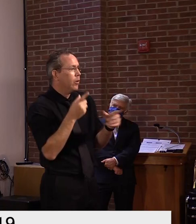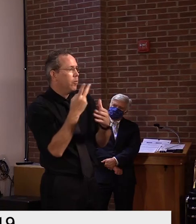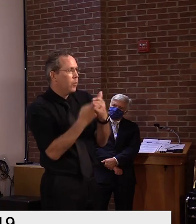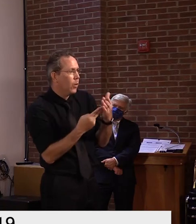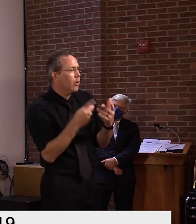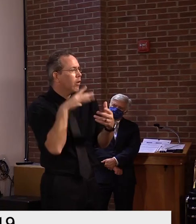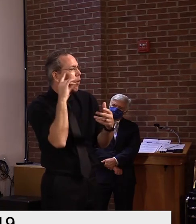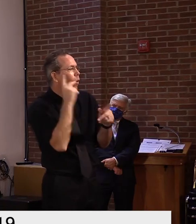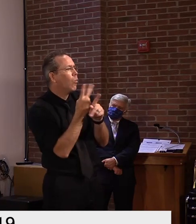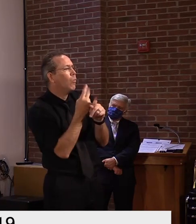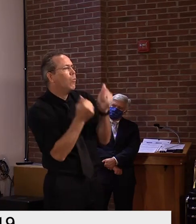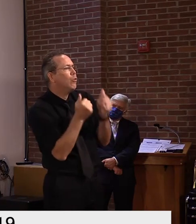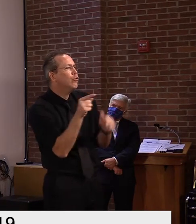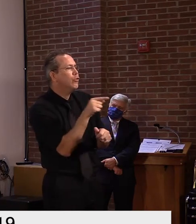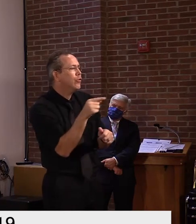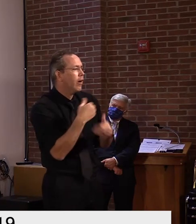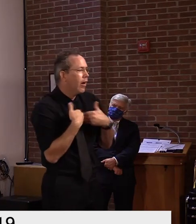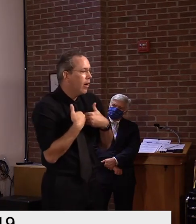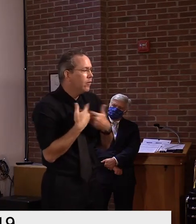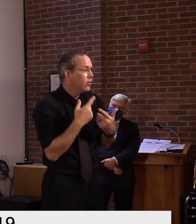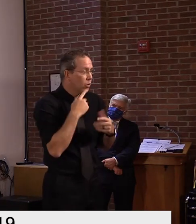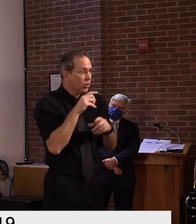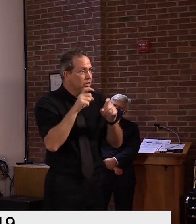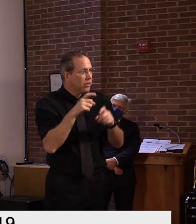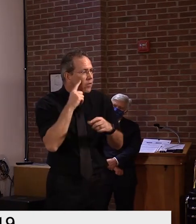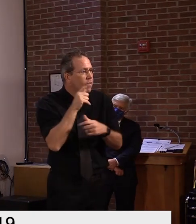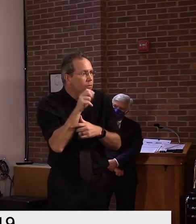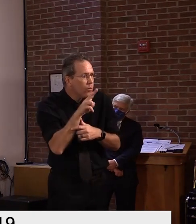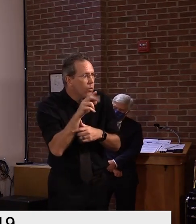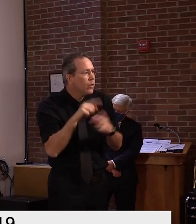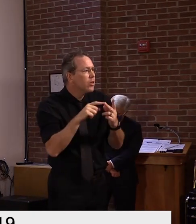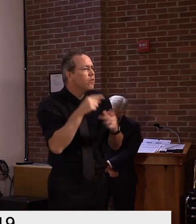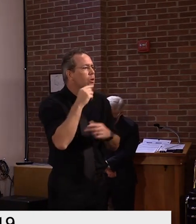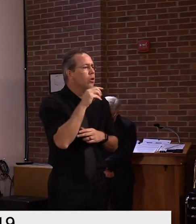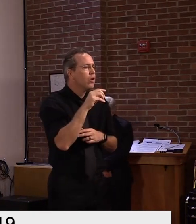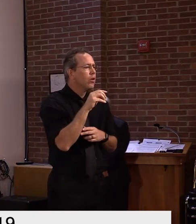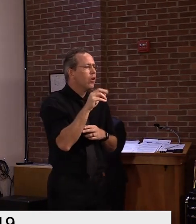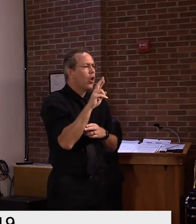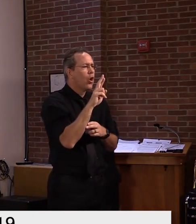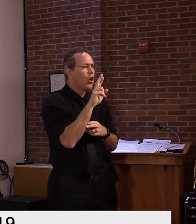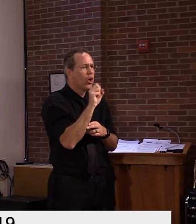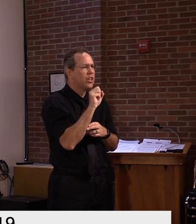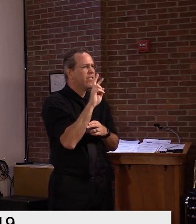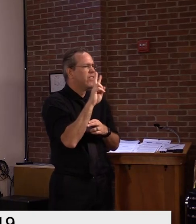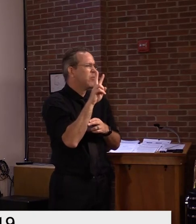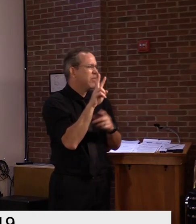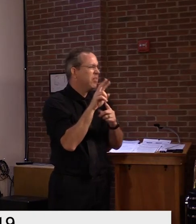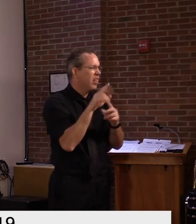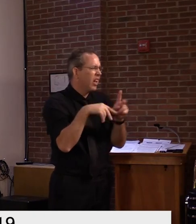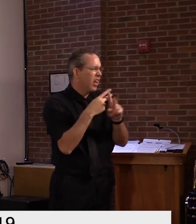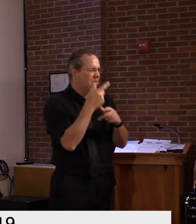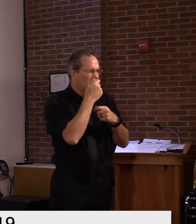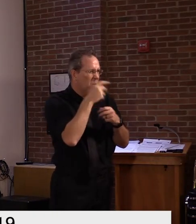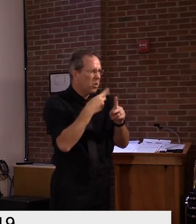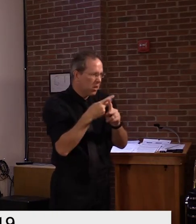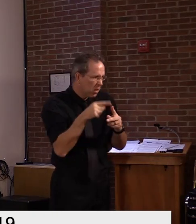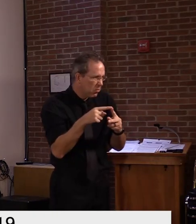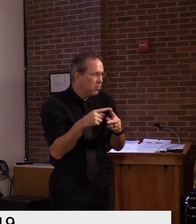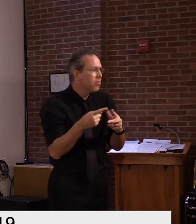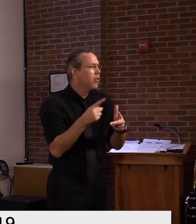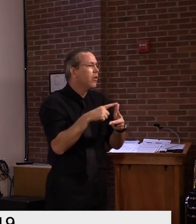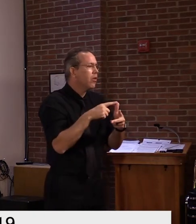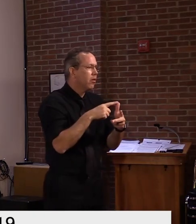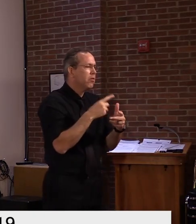for what's called RSV, which is a respiratory syncytial virus often seen in kids, but as well in